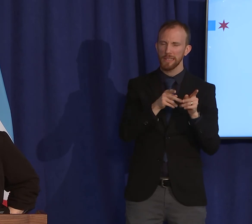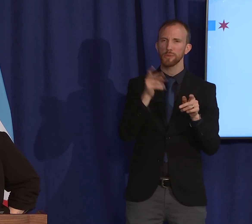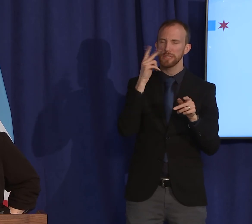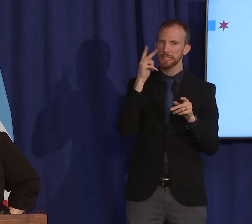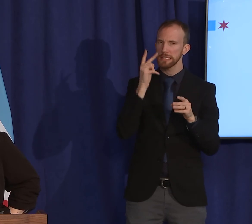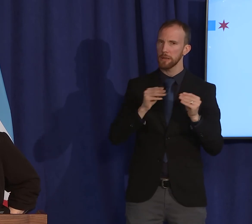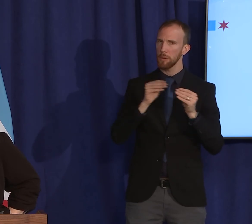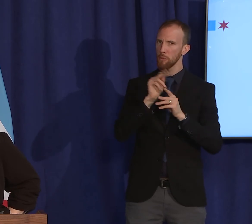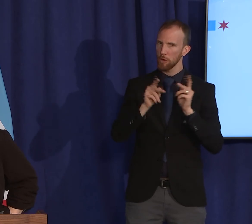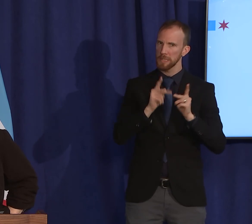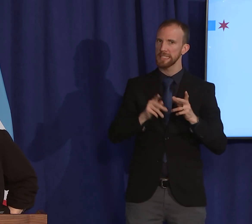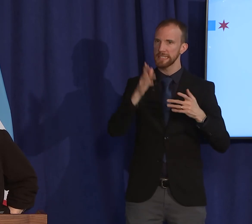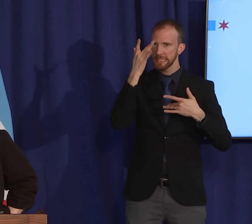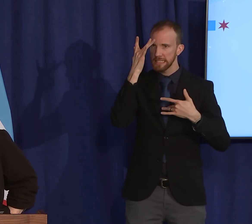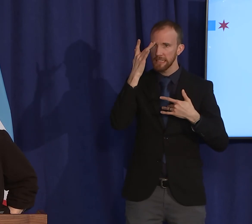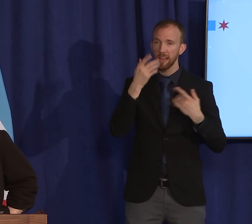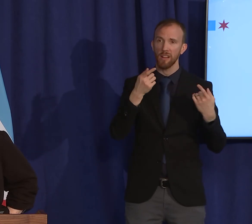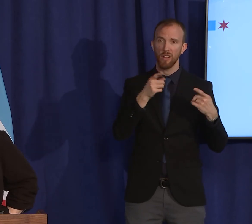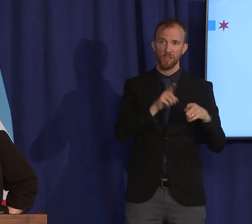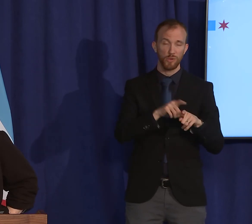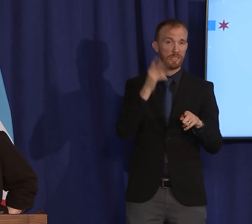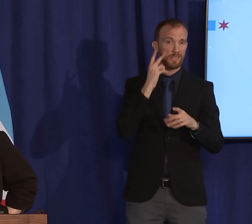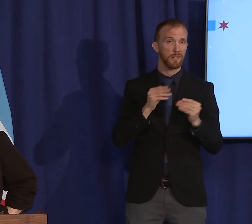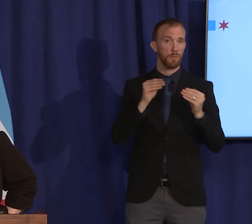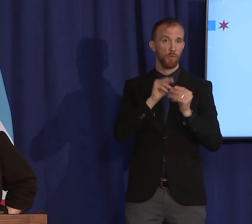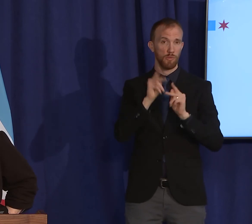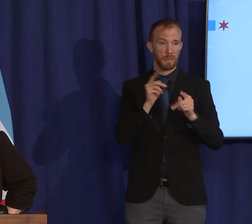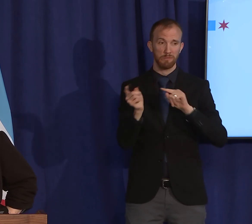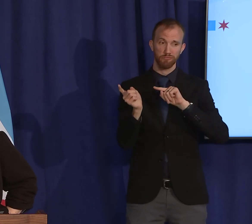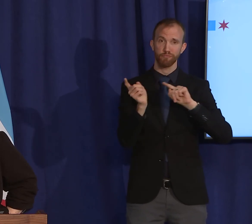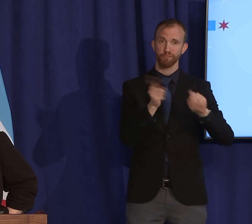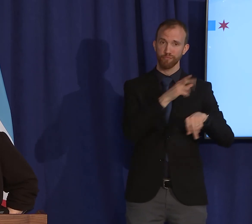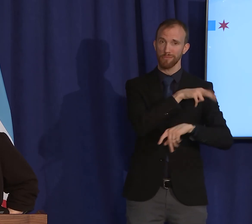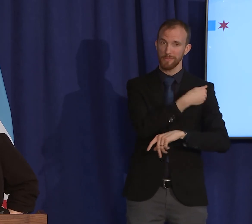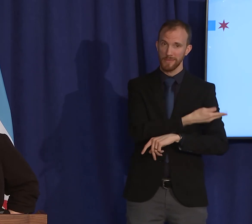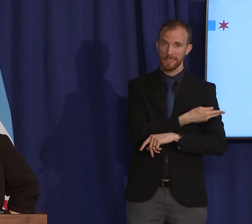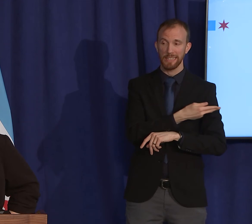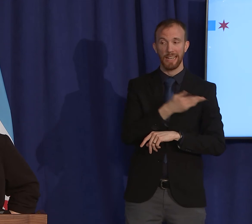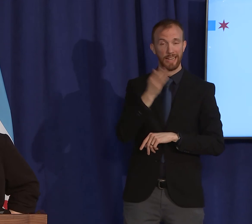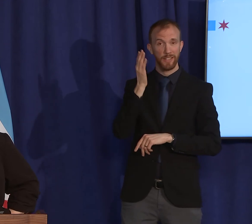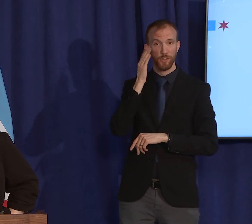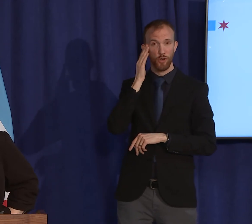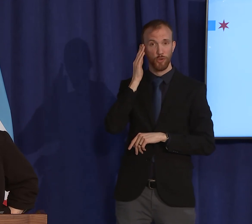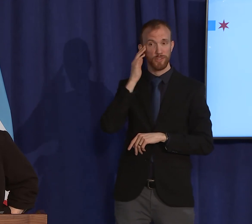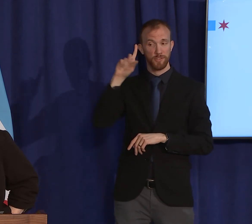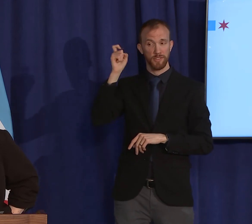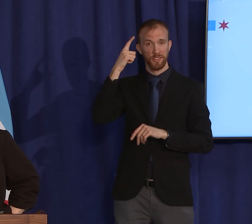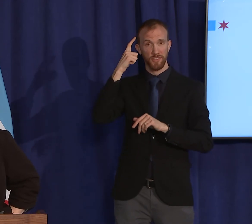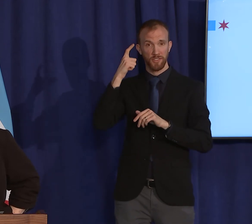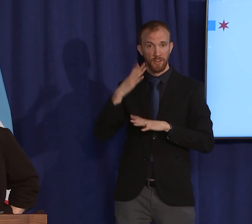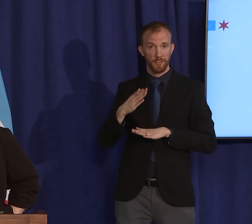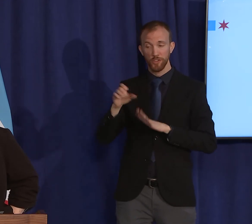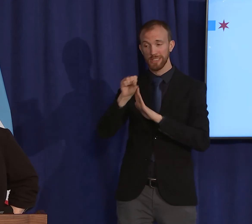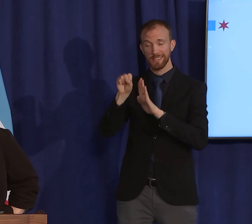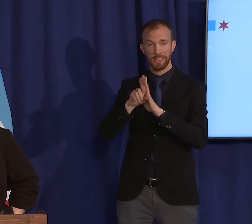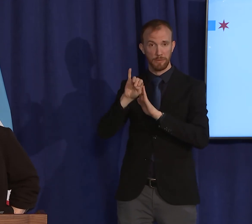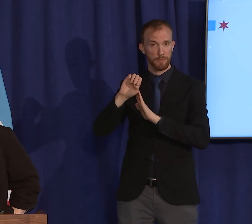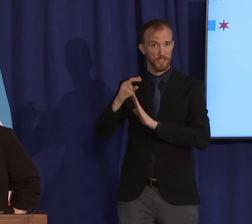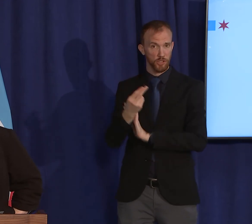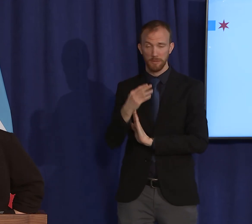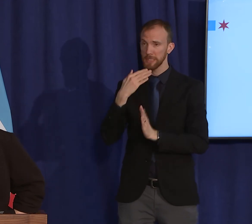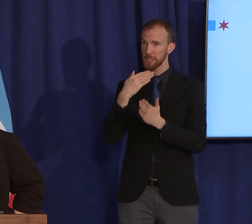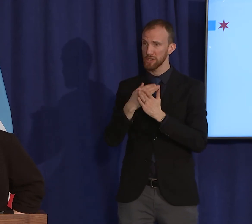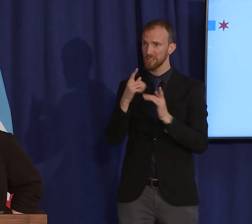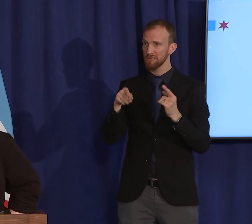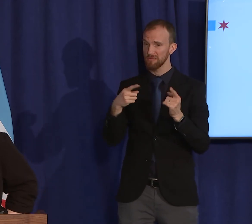too. And I know it's a state that's been handling COVID well, and so I think they have done a lot of variant detection there,